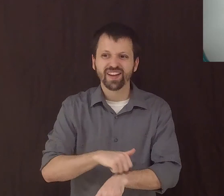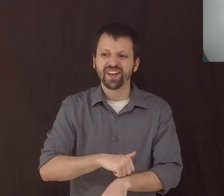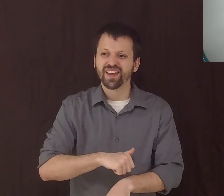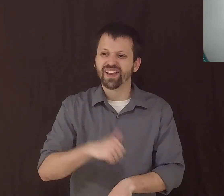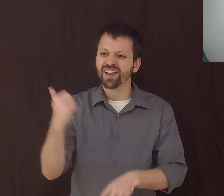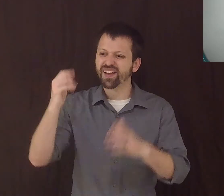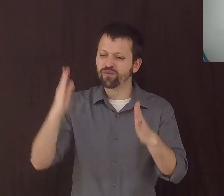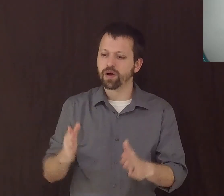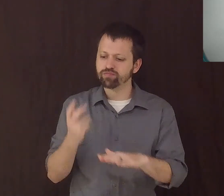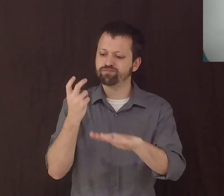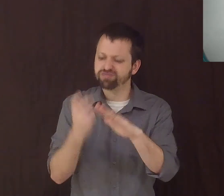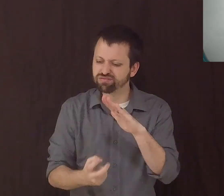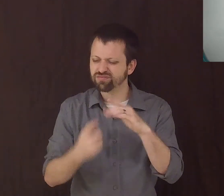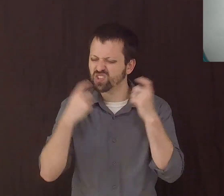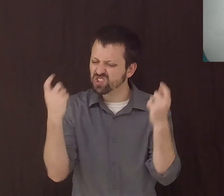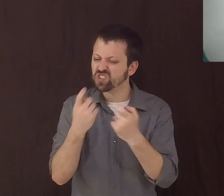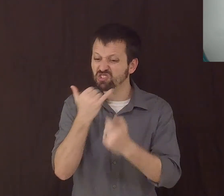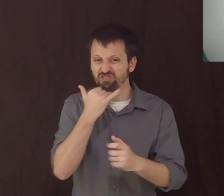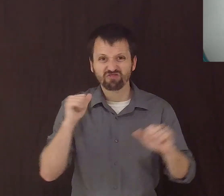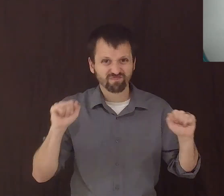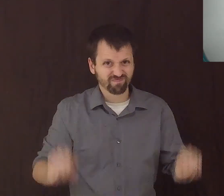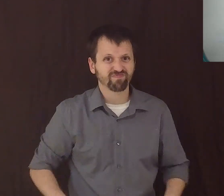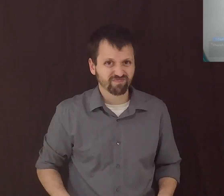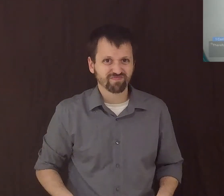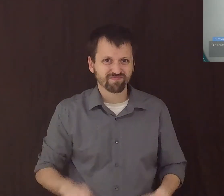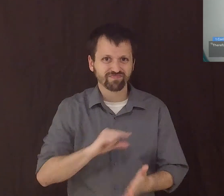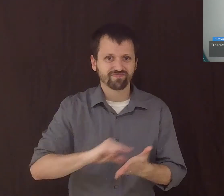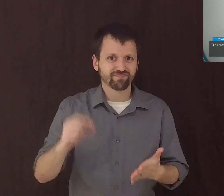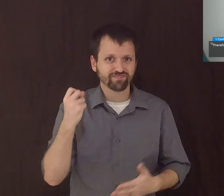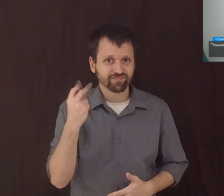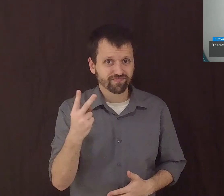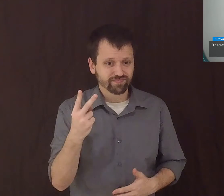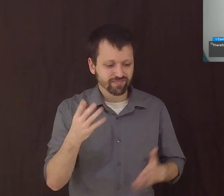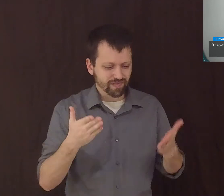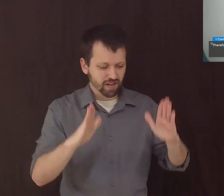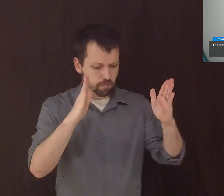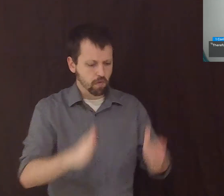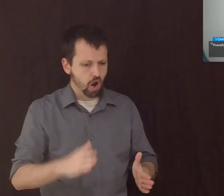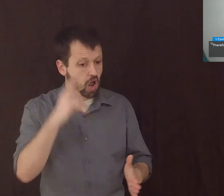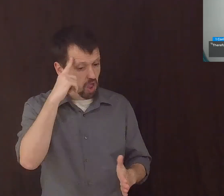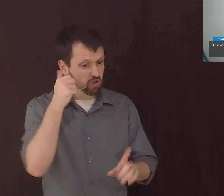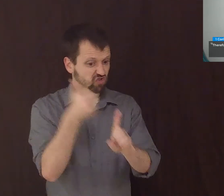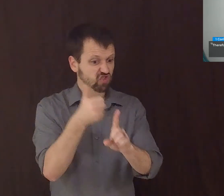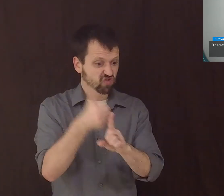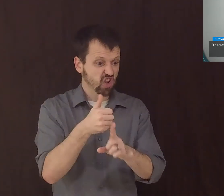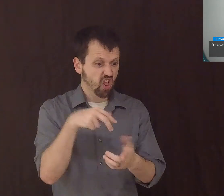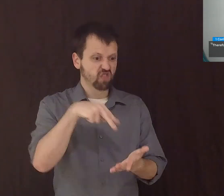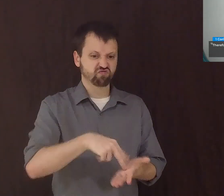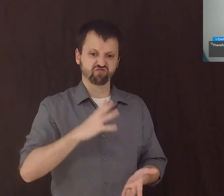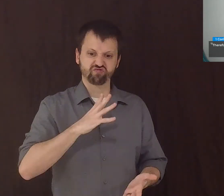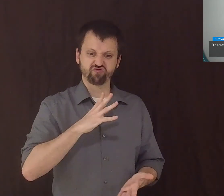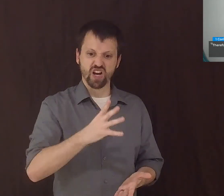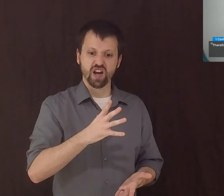at verse number 12, and it's very self-explanatory. Verse number 12 says, Therefore let him who thinks he stands